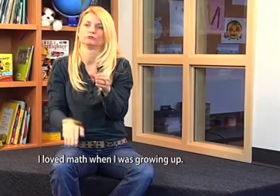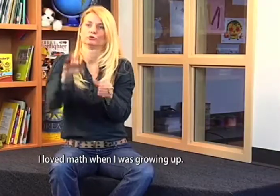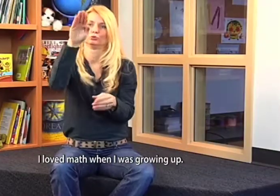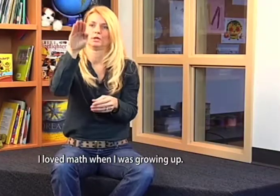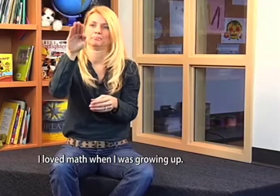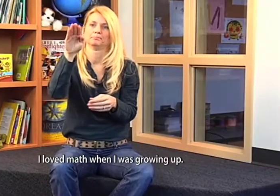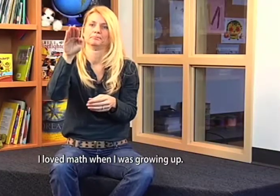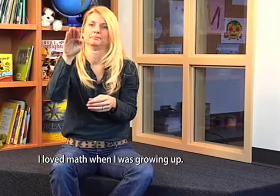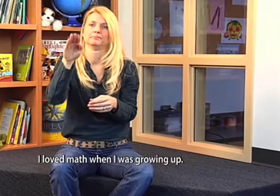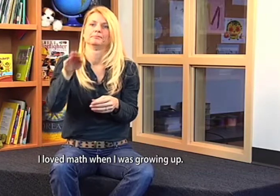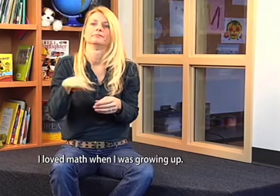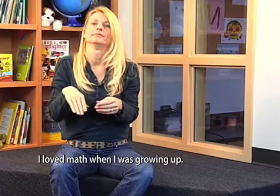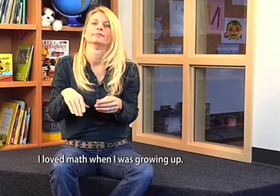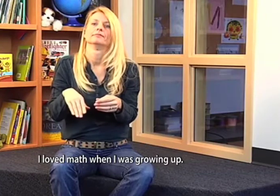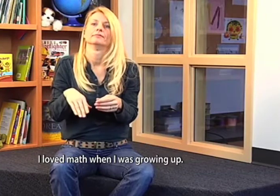when I was growing up.